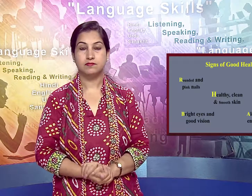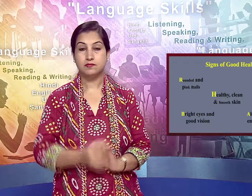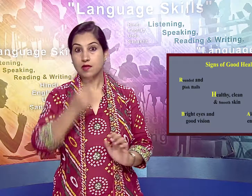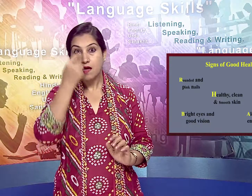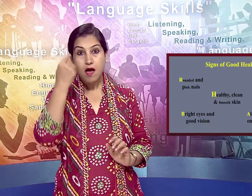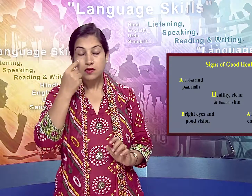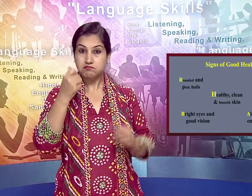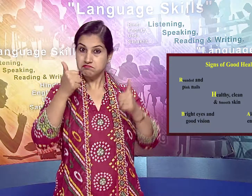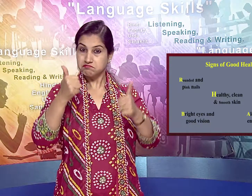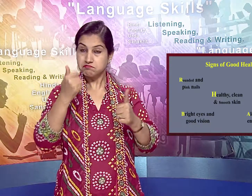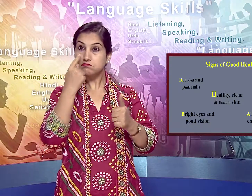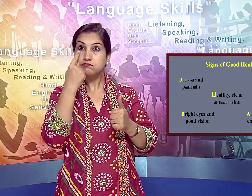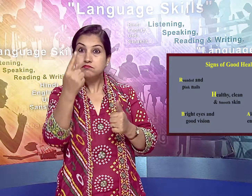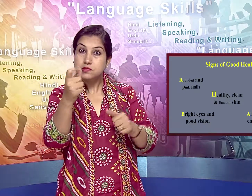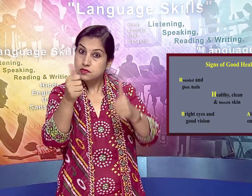bright eyes and good vision,